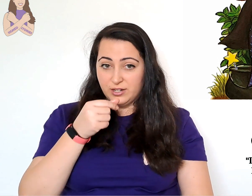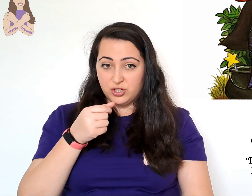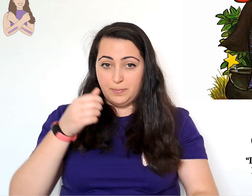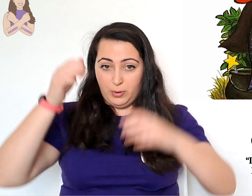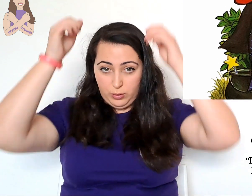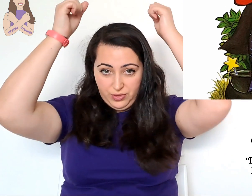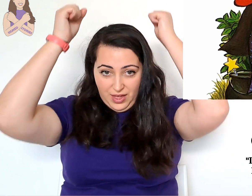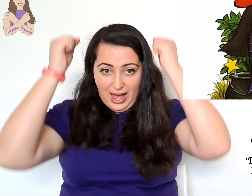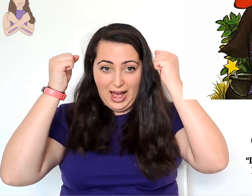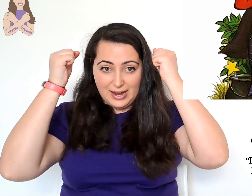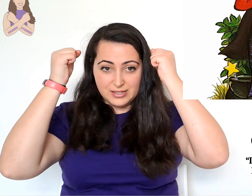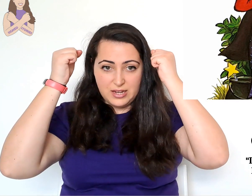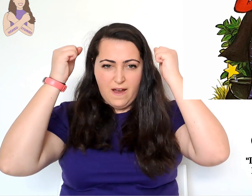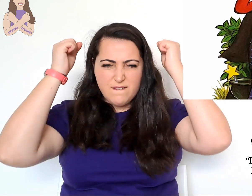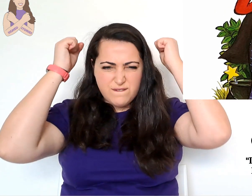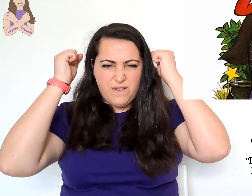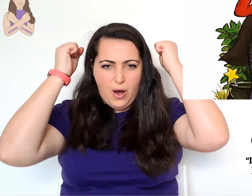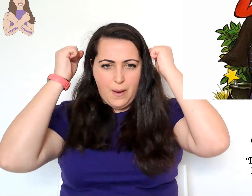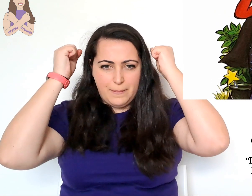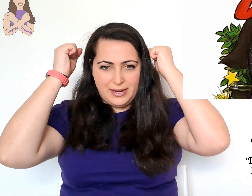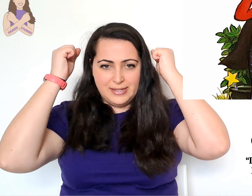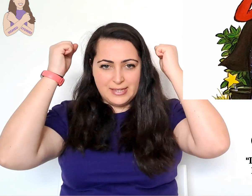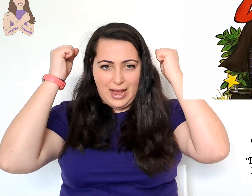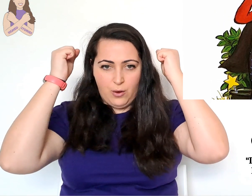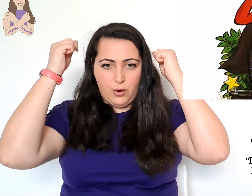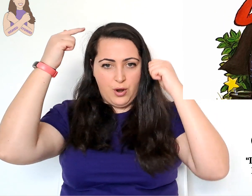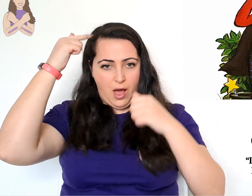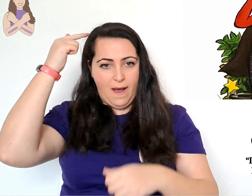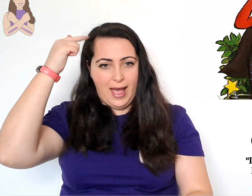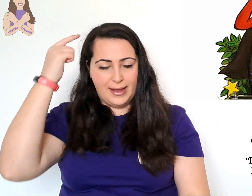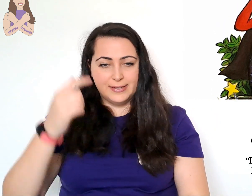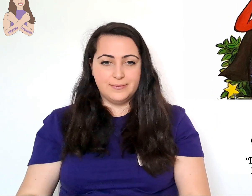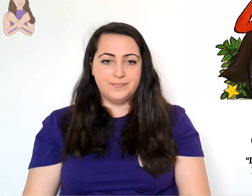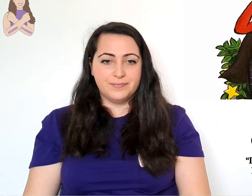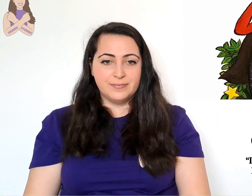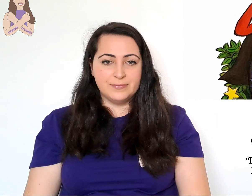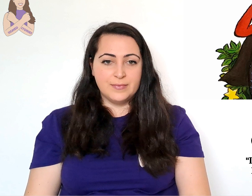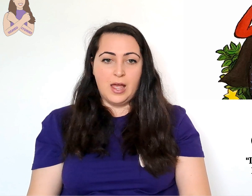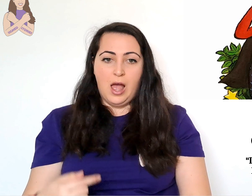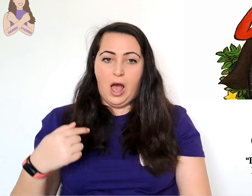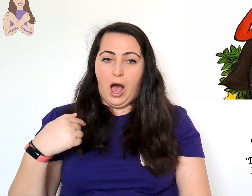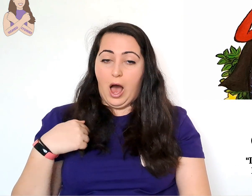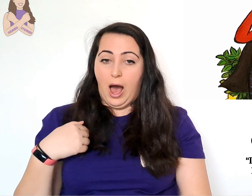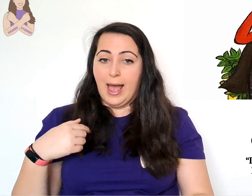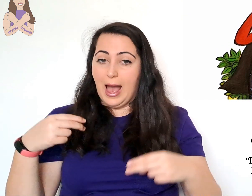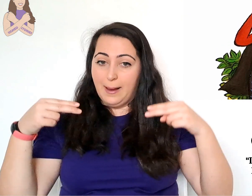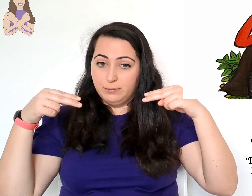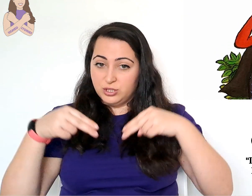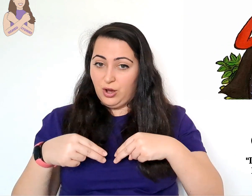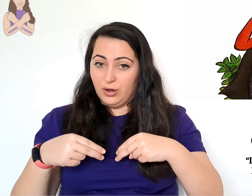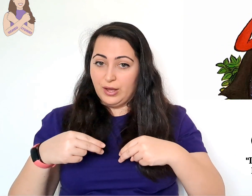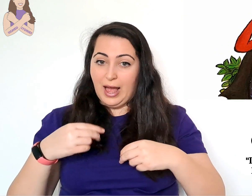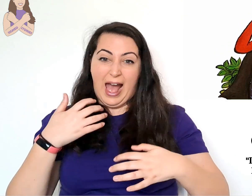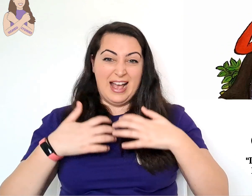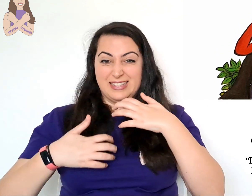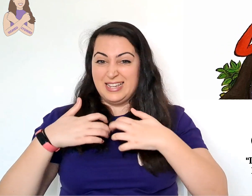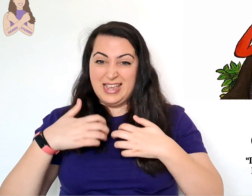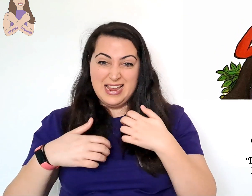witch pulled the hat firmly down on her head, I am dog, as keen